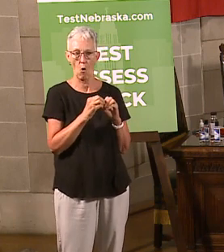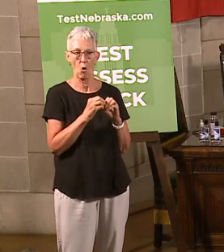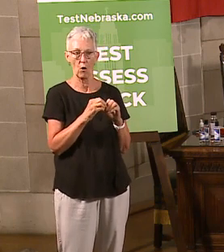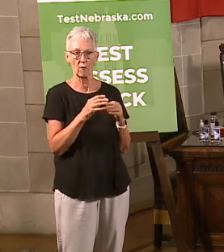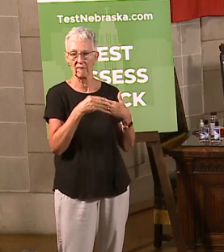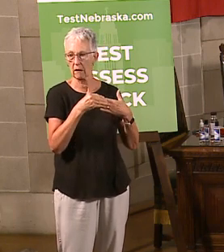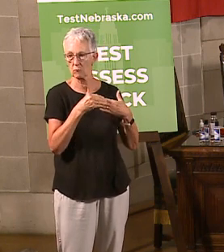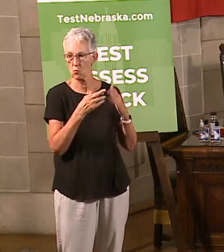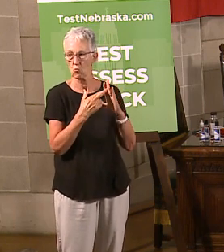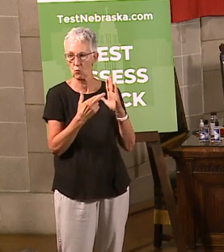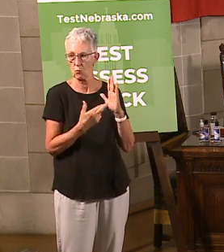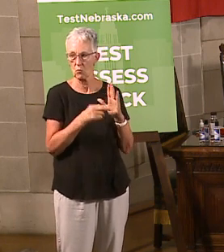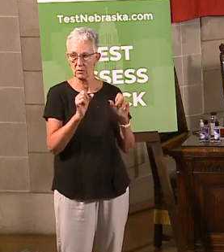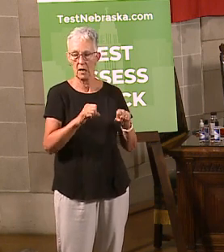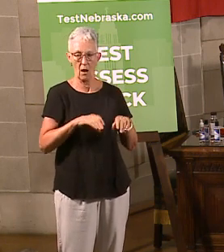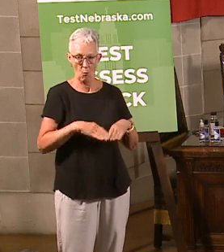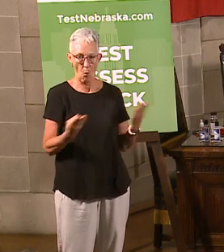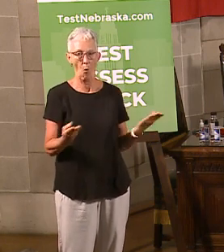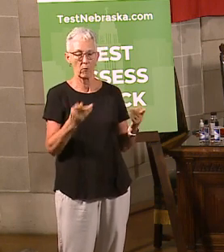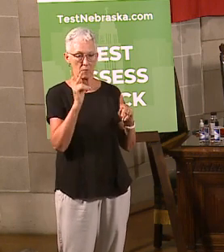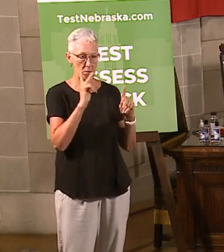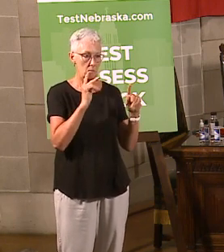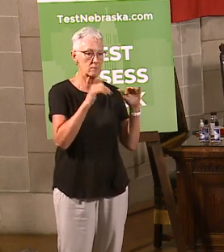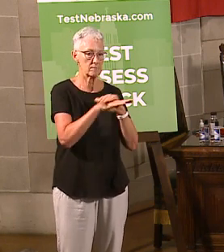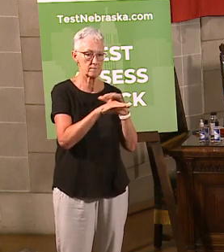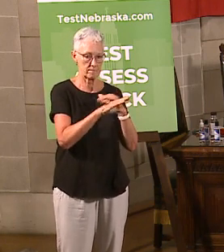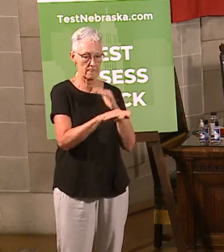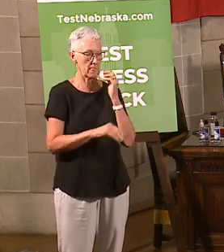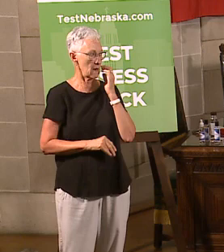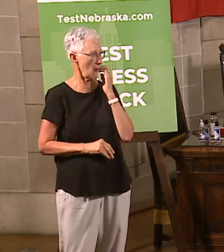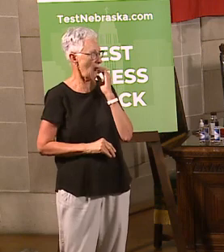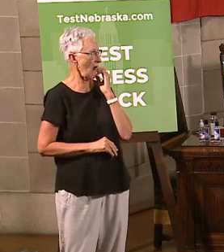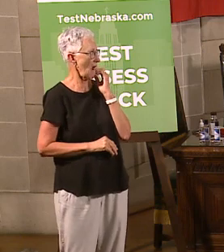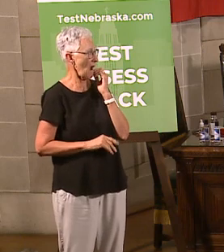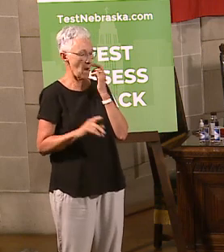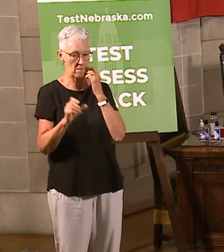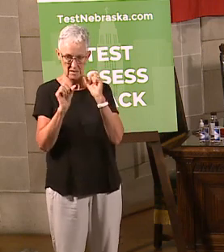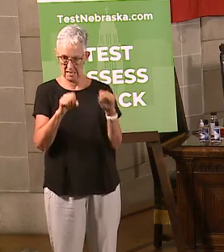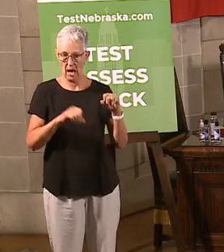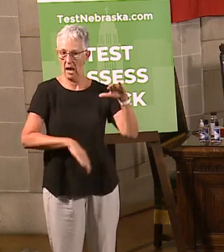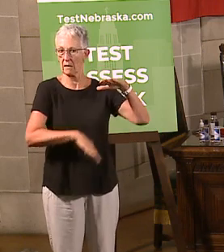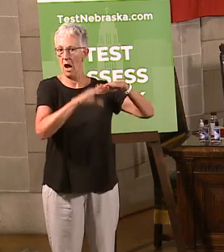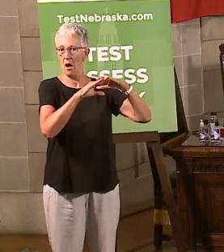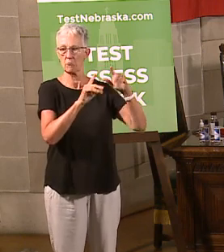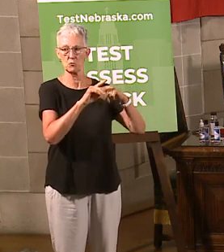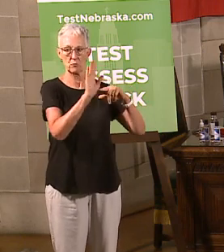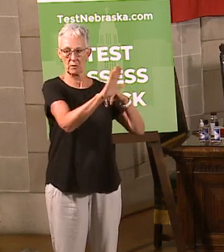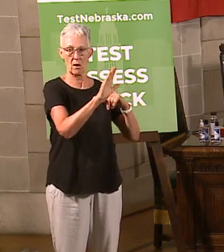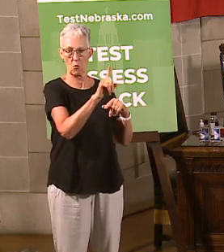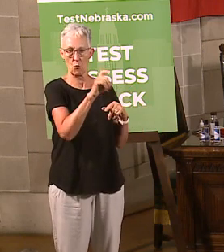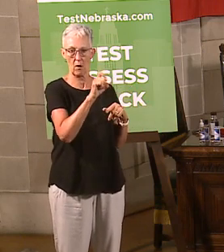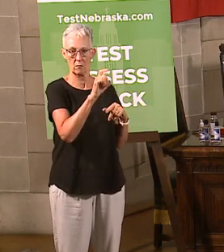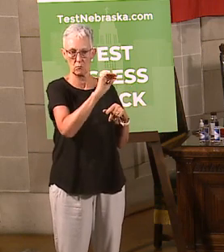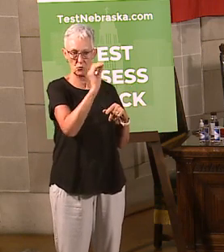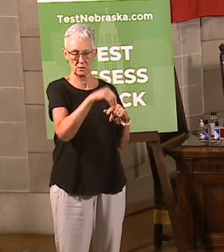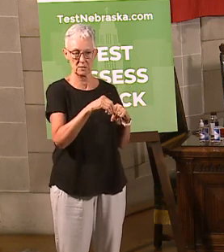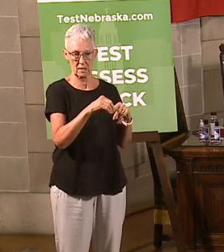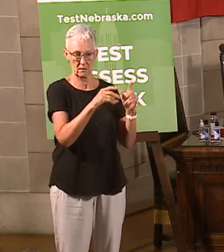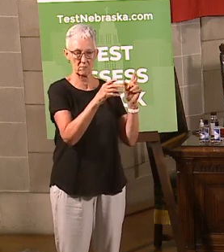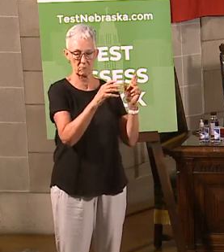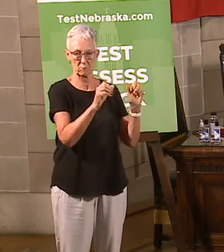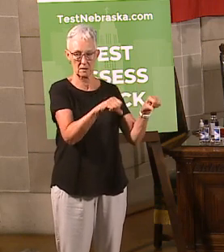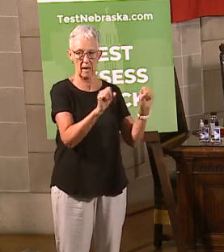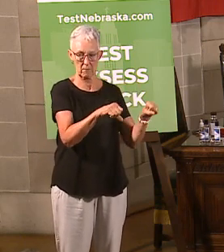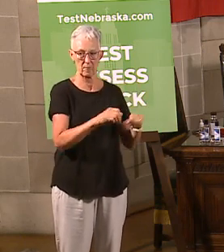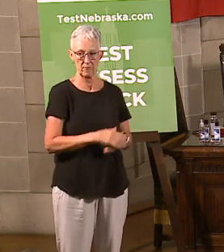still having guidance and restrictions with regard to how that's being done, but 100% capacity there. With regard to child care facilities, capacity will be